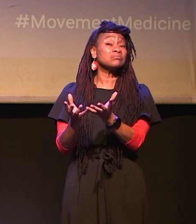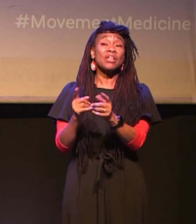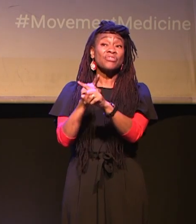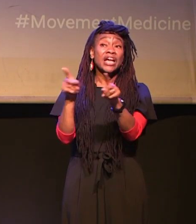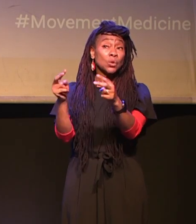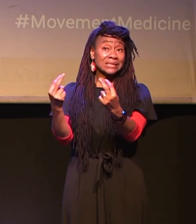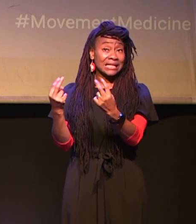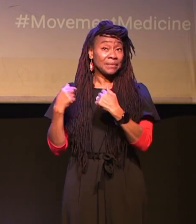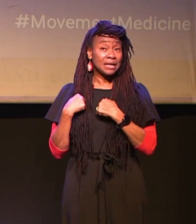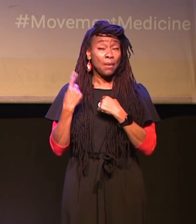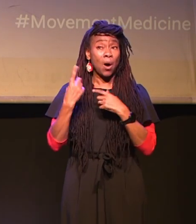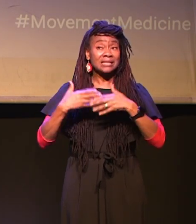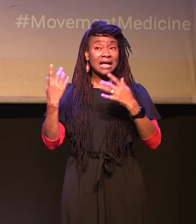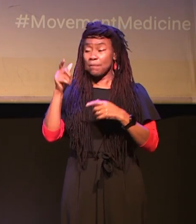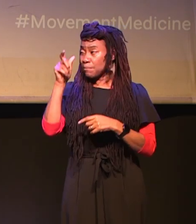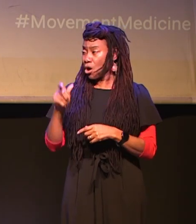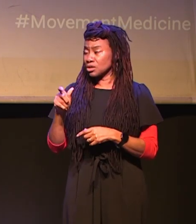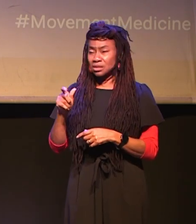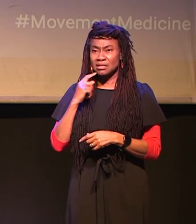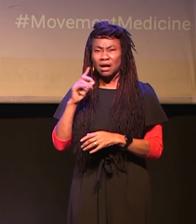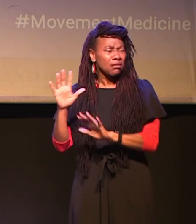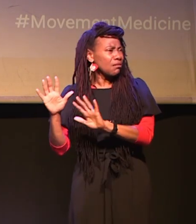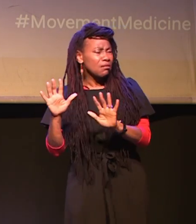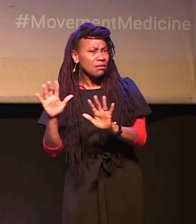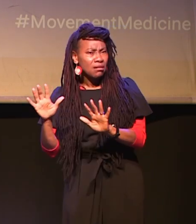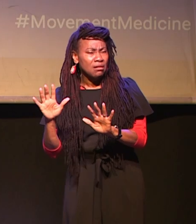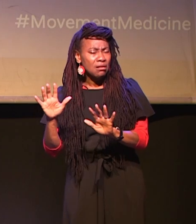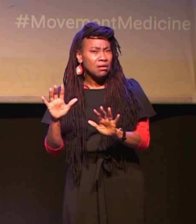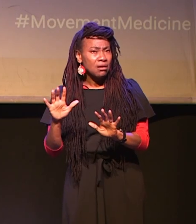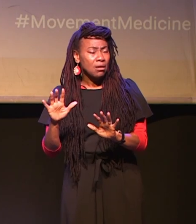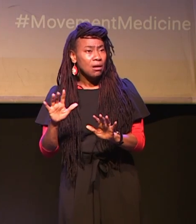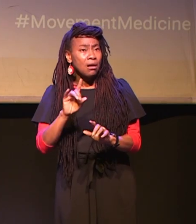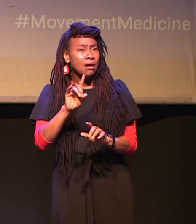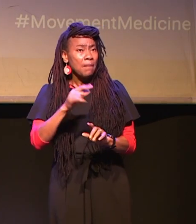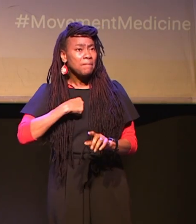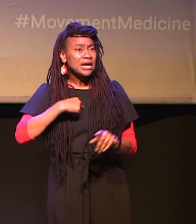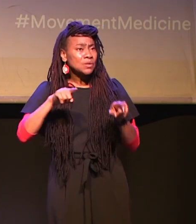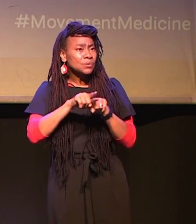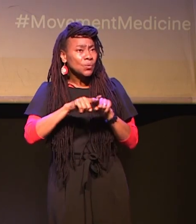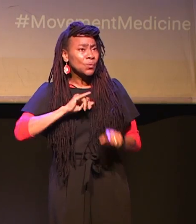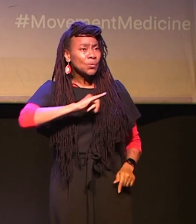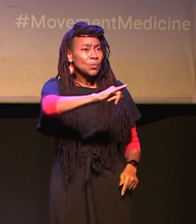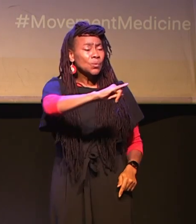one day somebody's going to go, wait, me too. Me too.